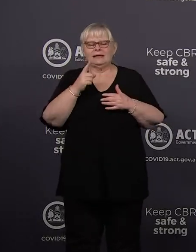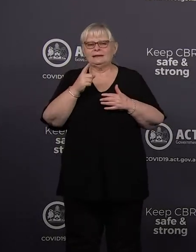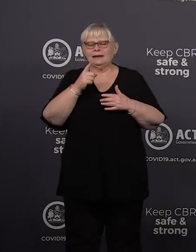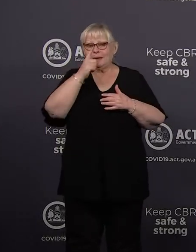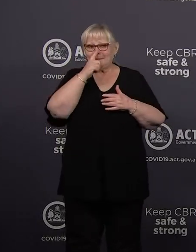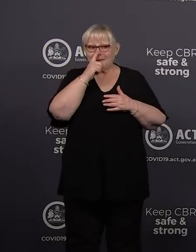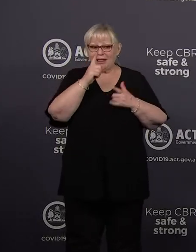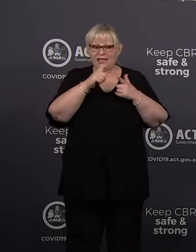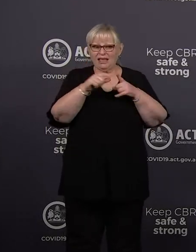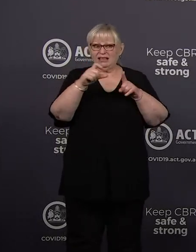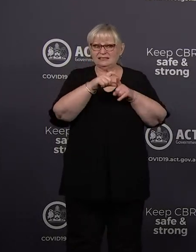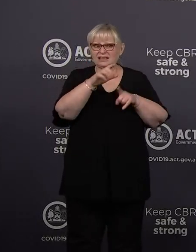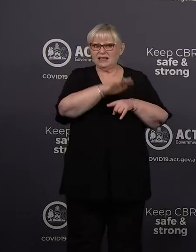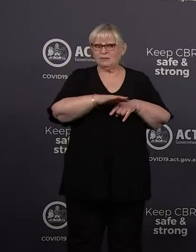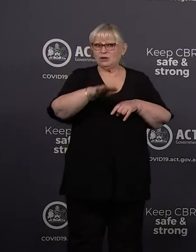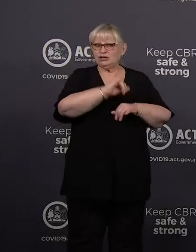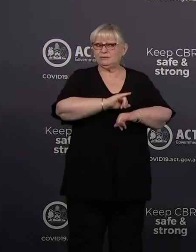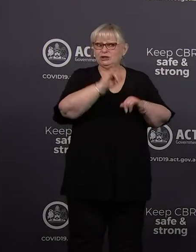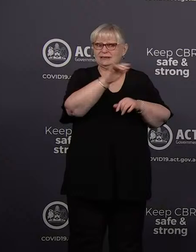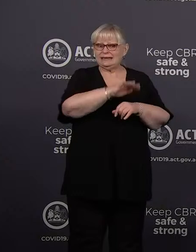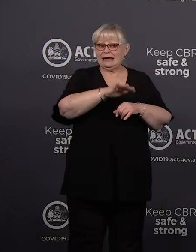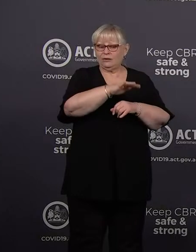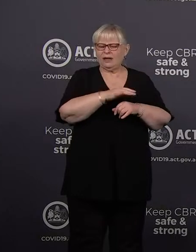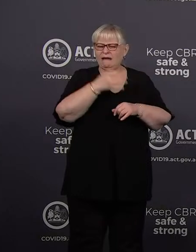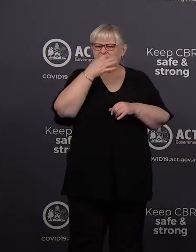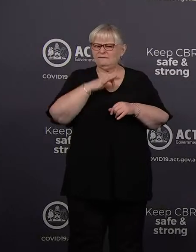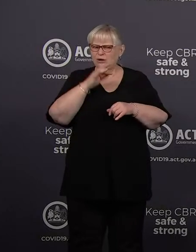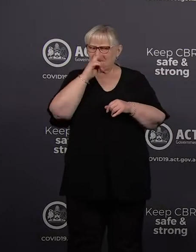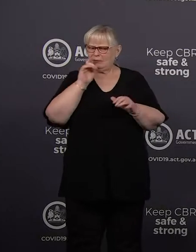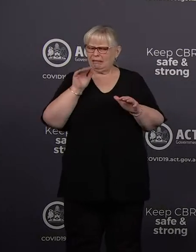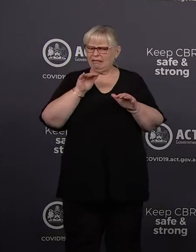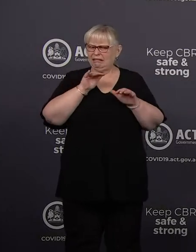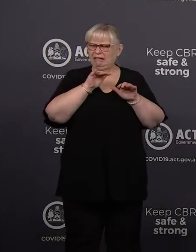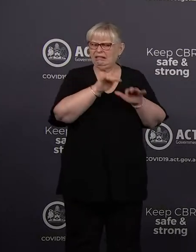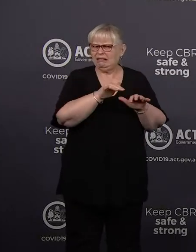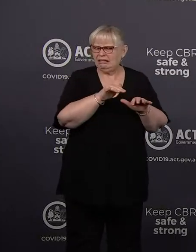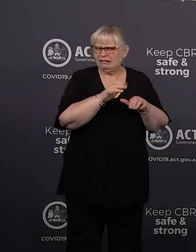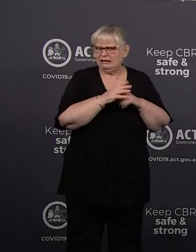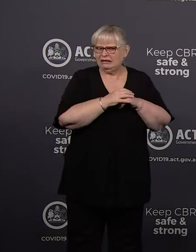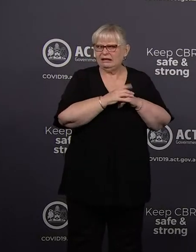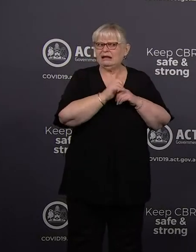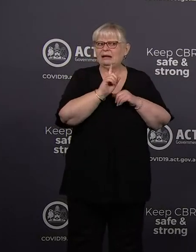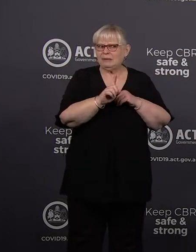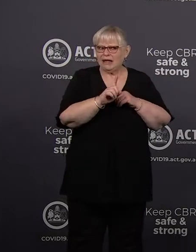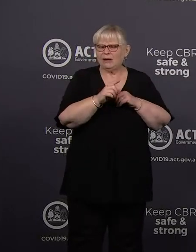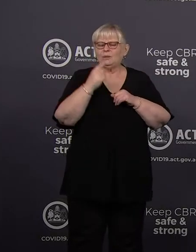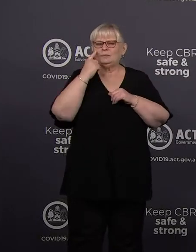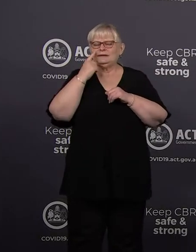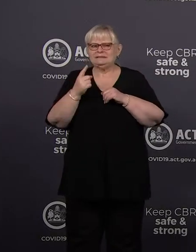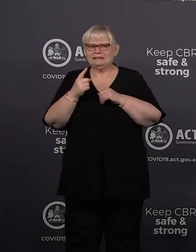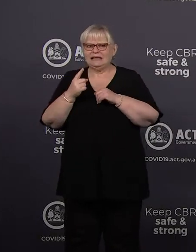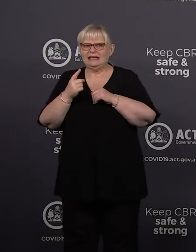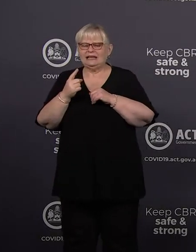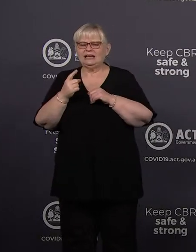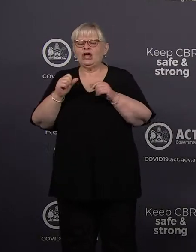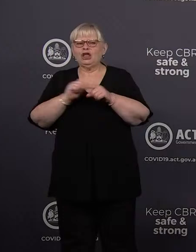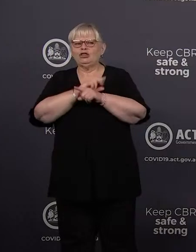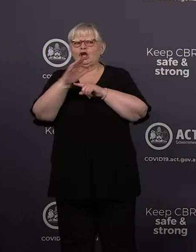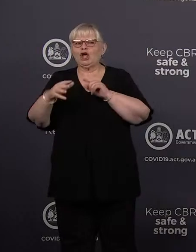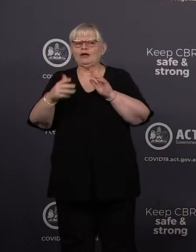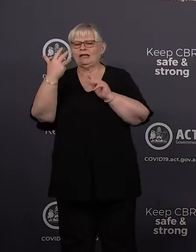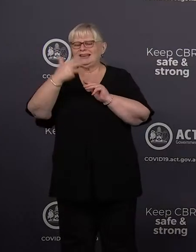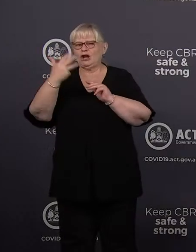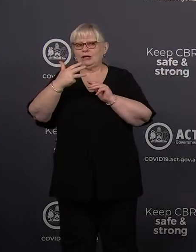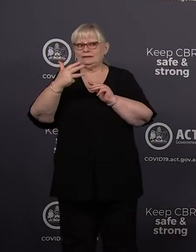presenting to the emergency department, but we've also seen an increase in the stringency with which those